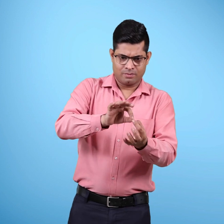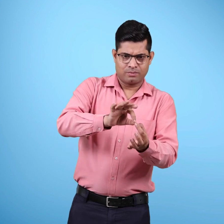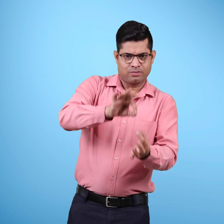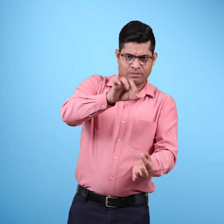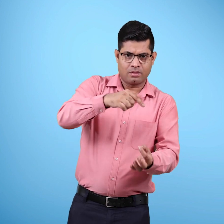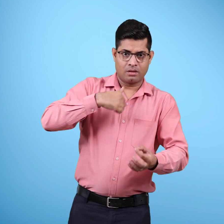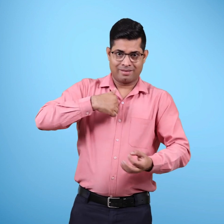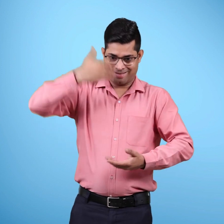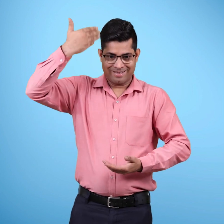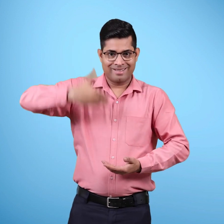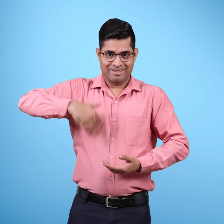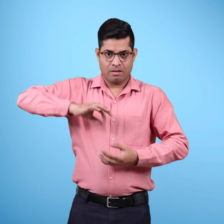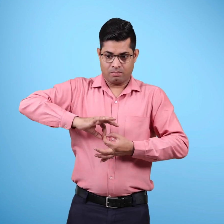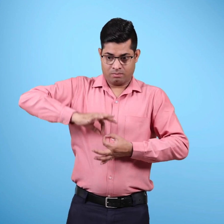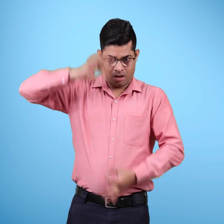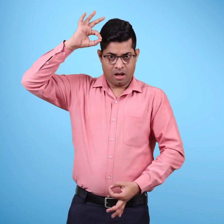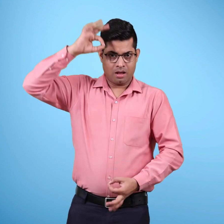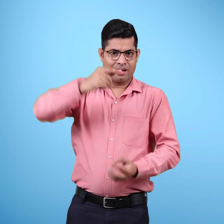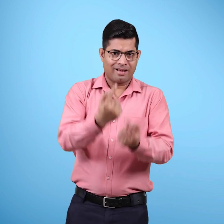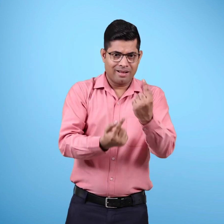1. Plants much smaller than you.